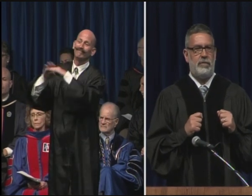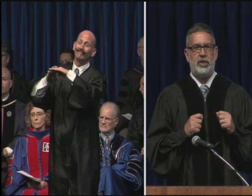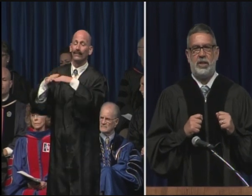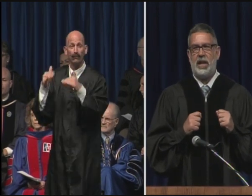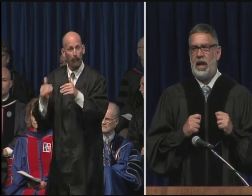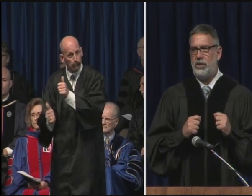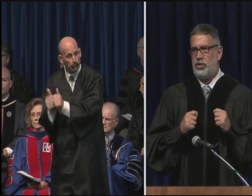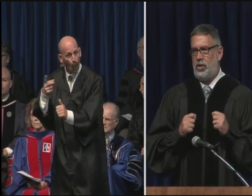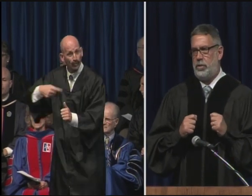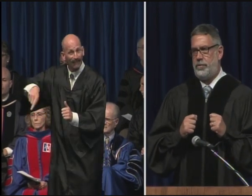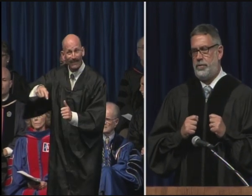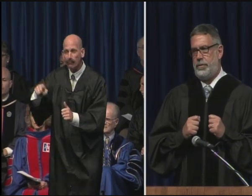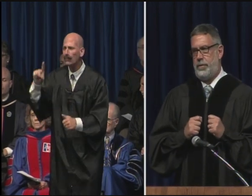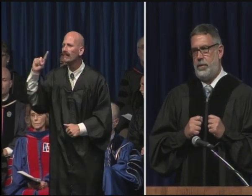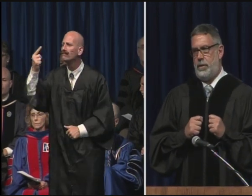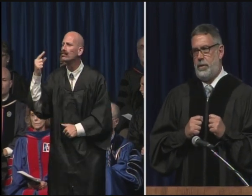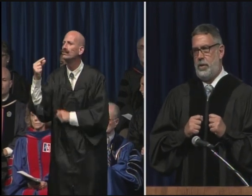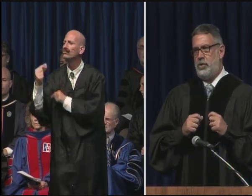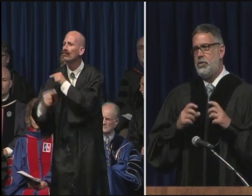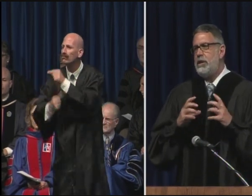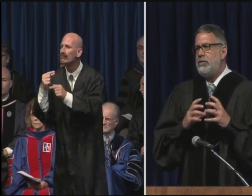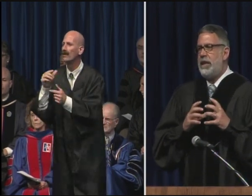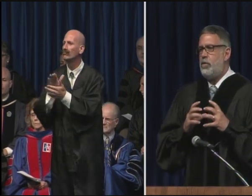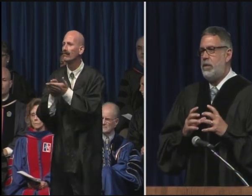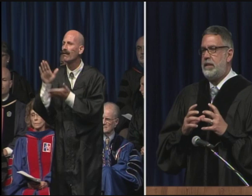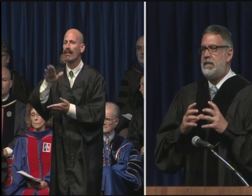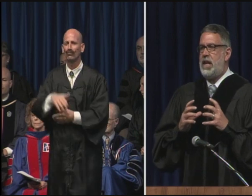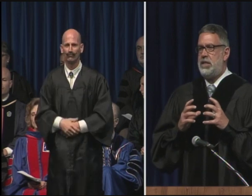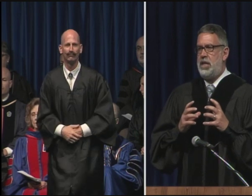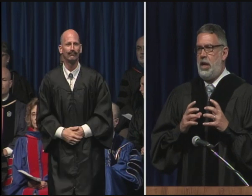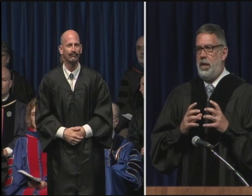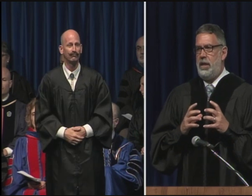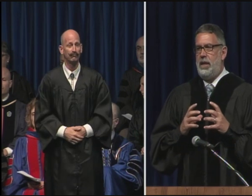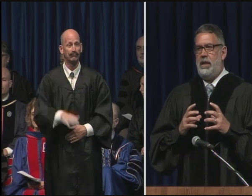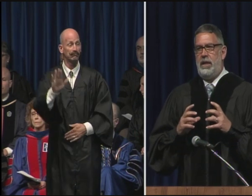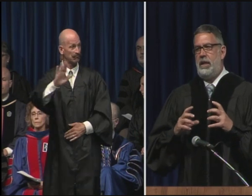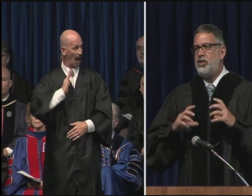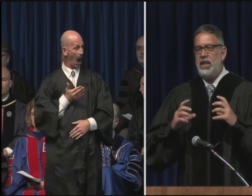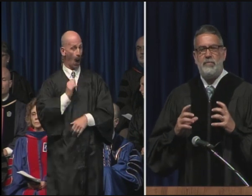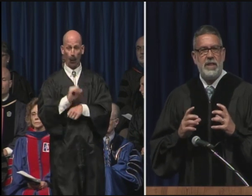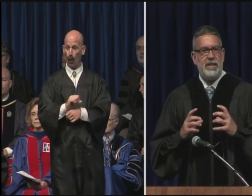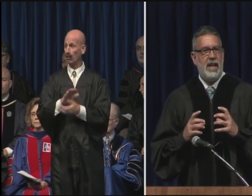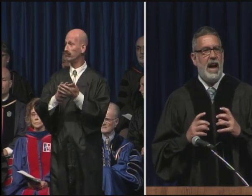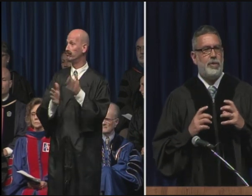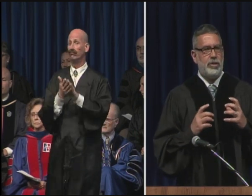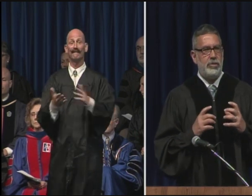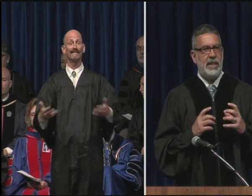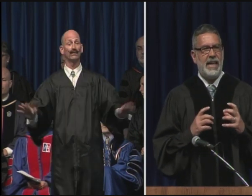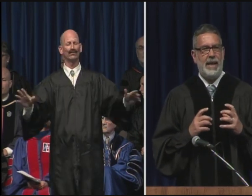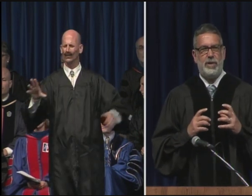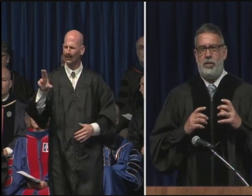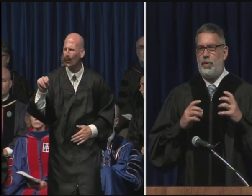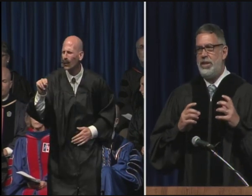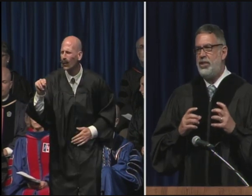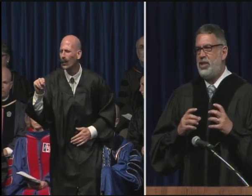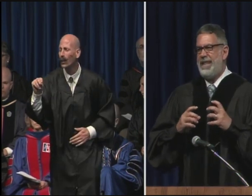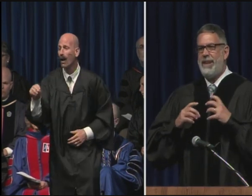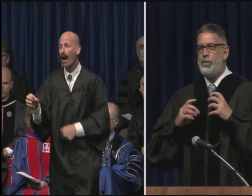first-generation college goers. So clearly our work is not done. Achievement, opportunity gaps are pernicious and